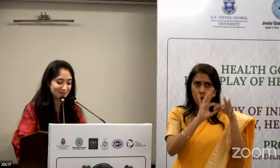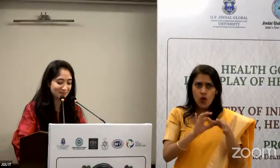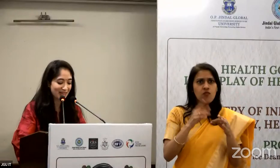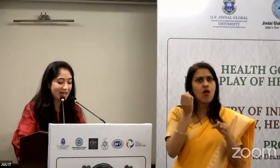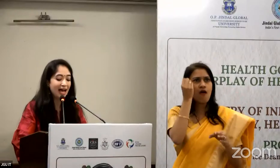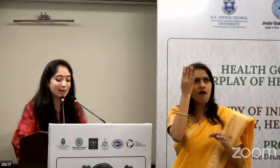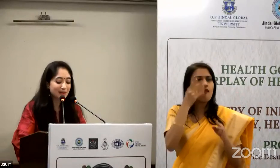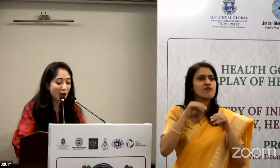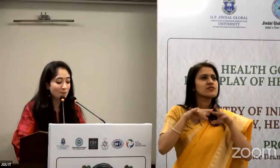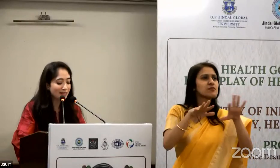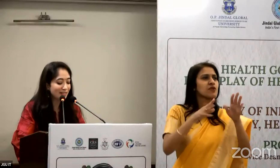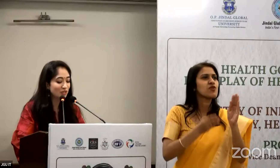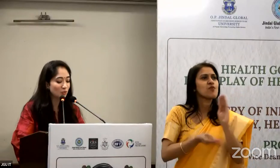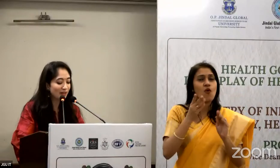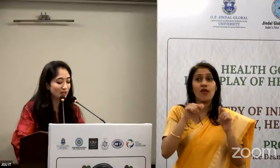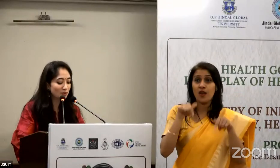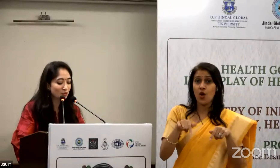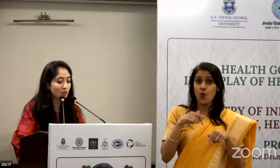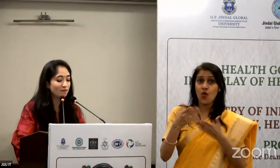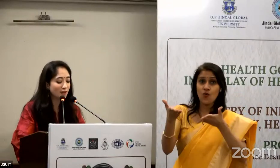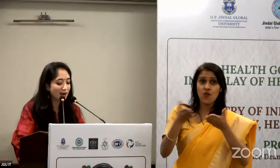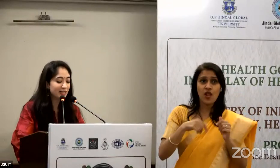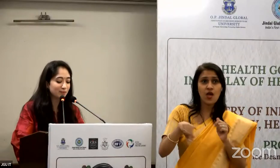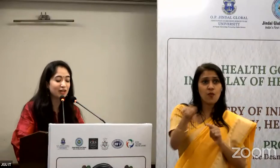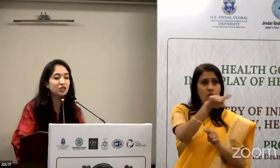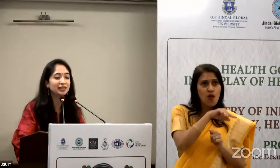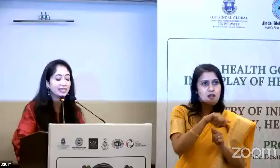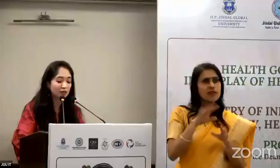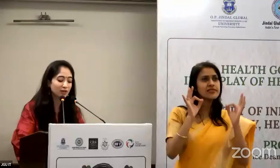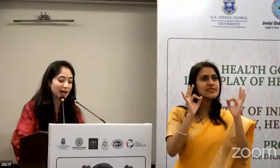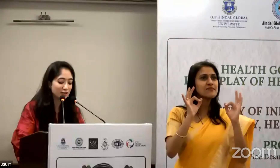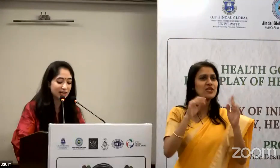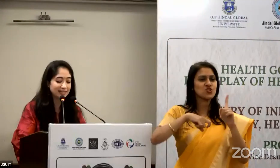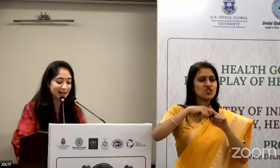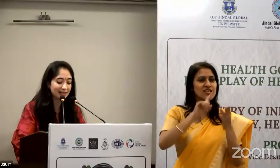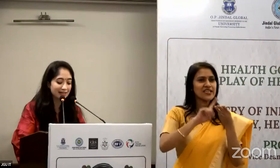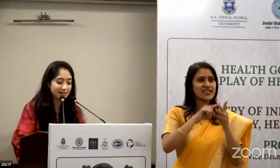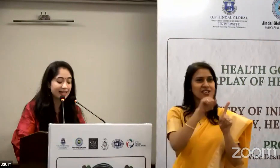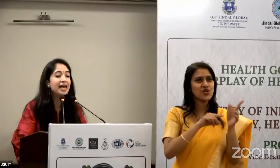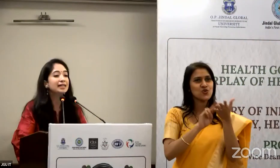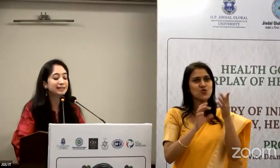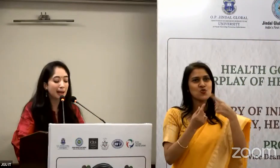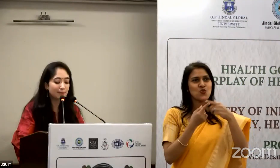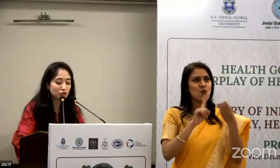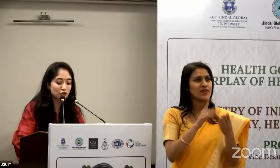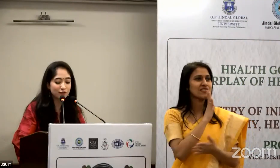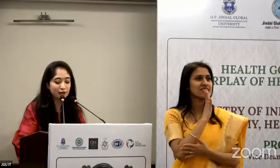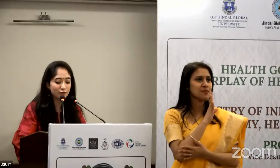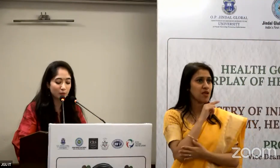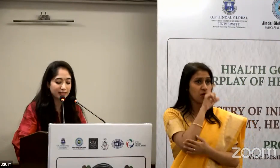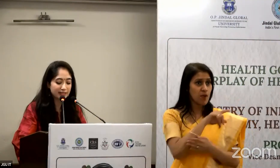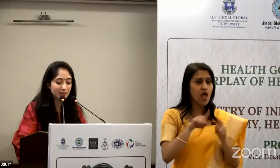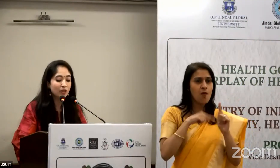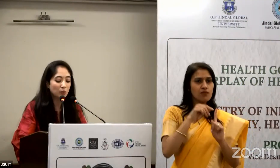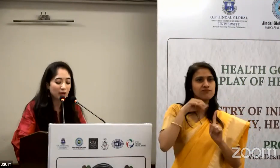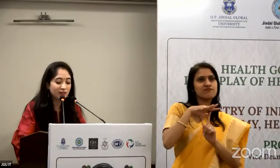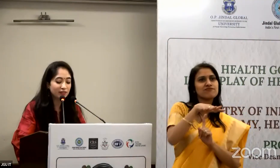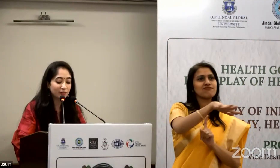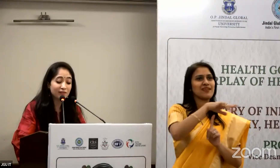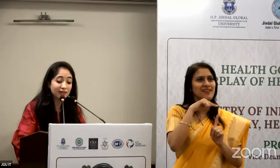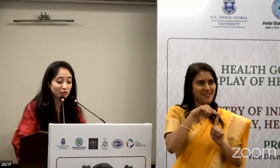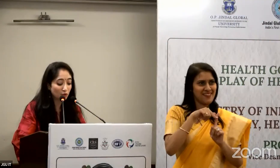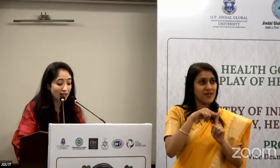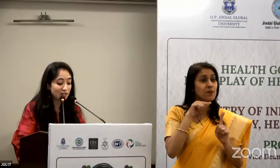day. I am now pleased to welcome you to a very special keynote address titled A Tapestry of Influence,